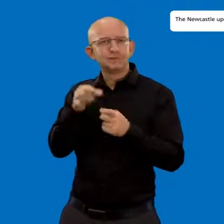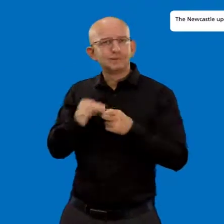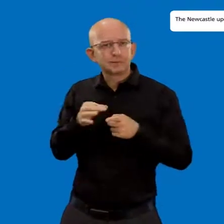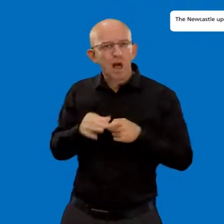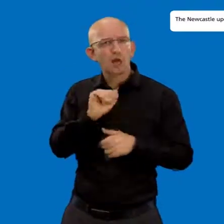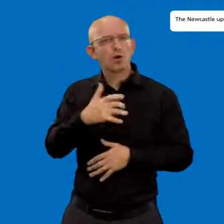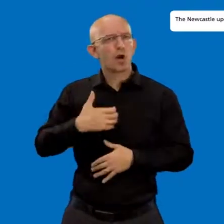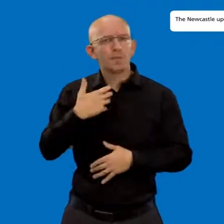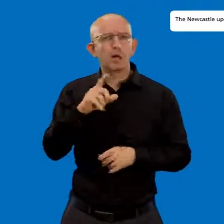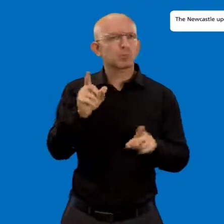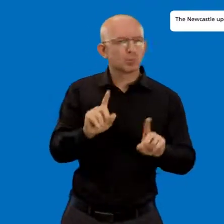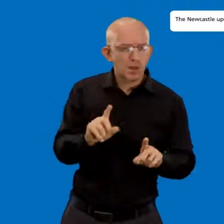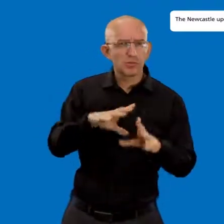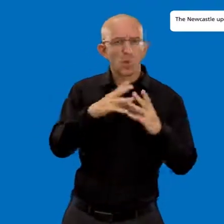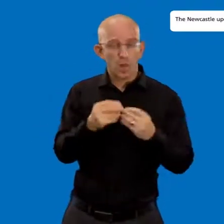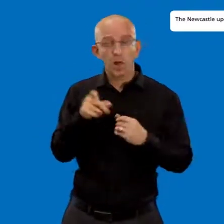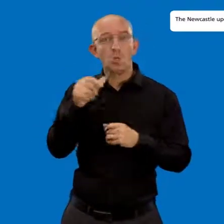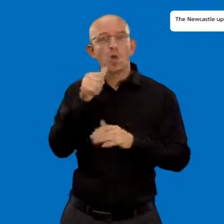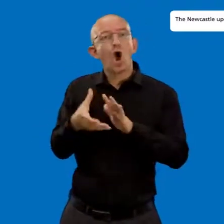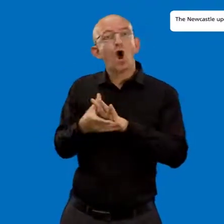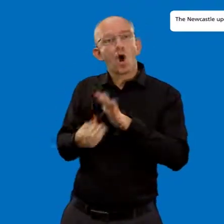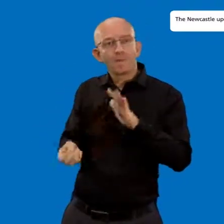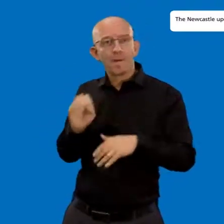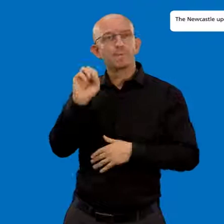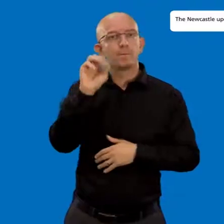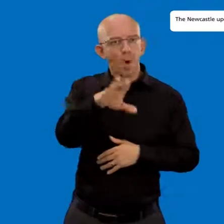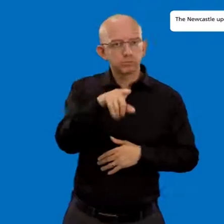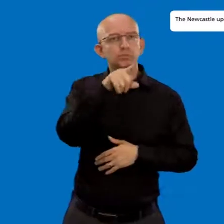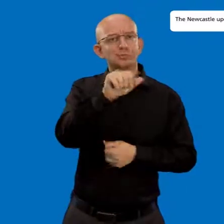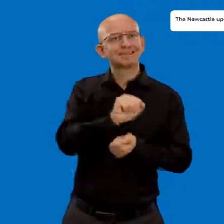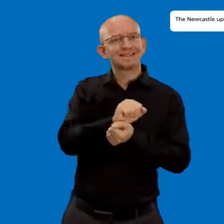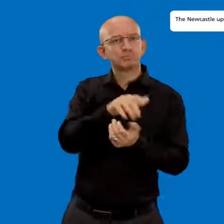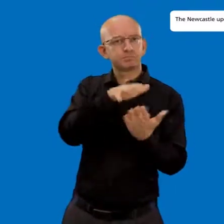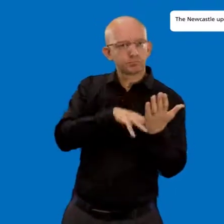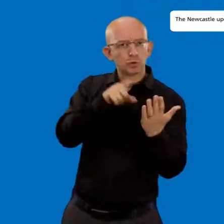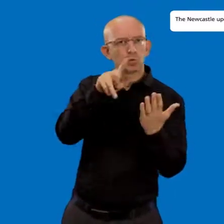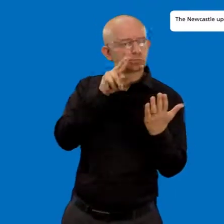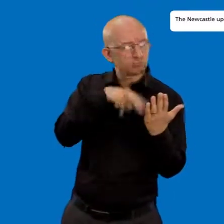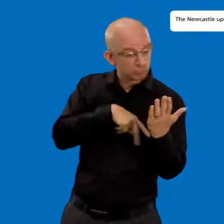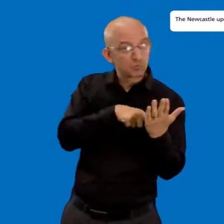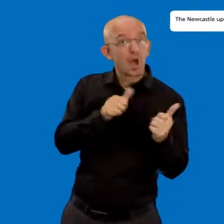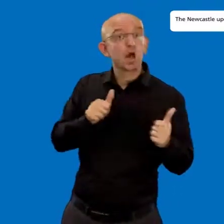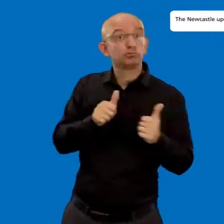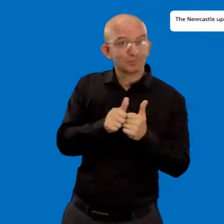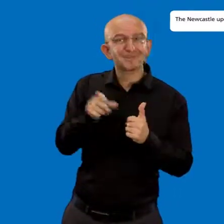and you will be sent a copy of the written record for your agreement prior to an investigation taking